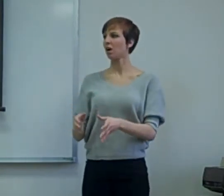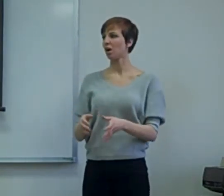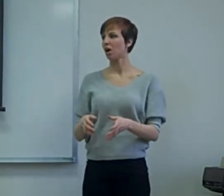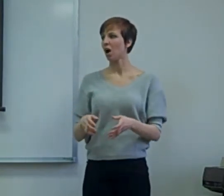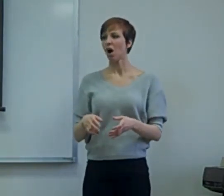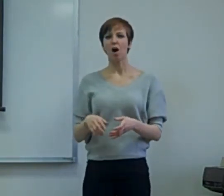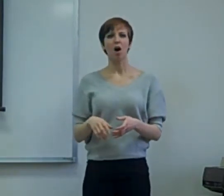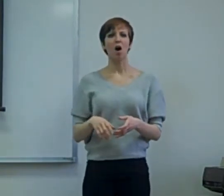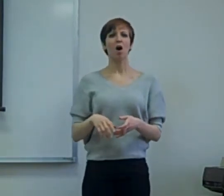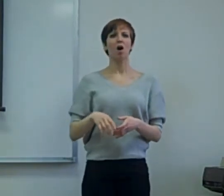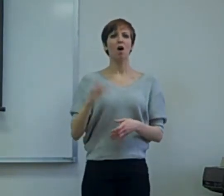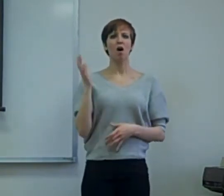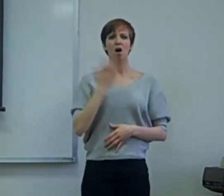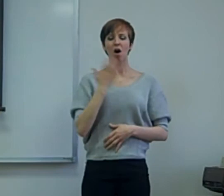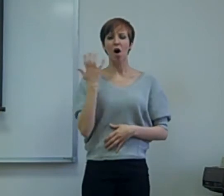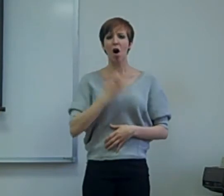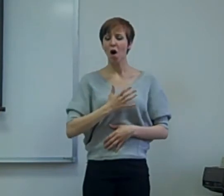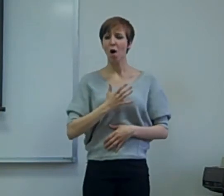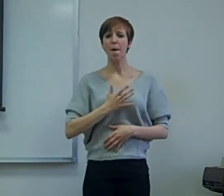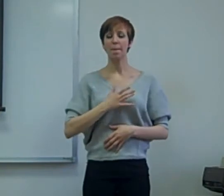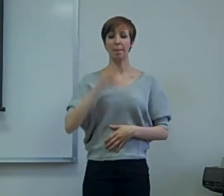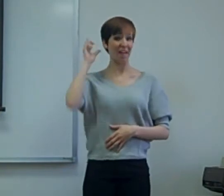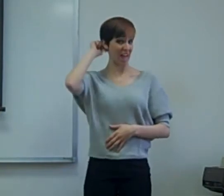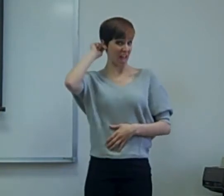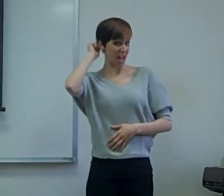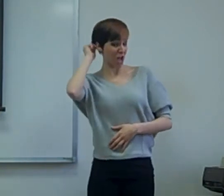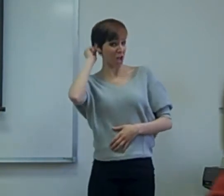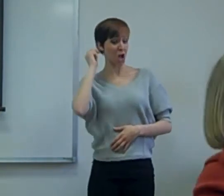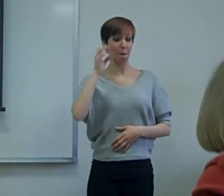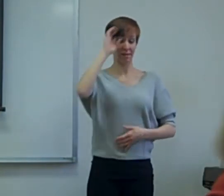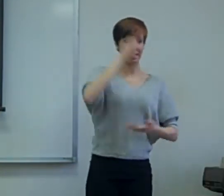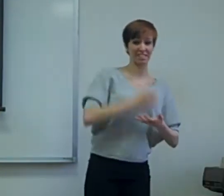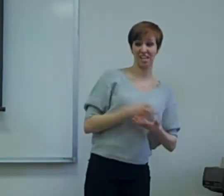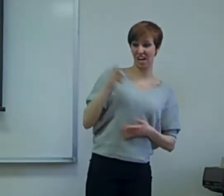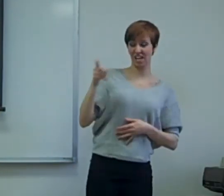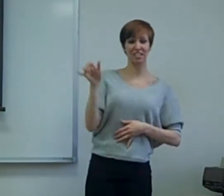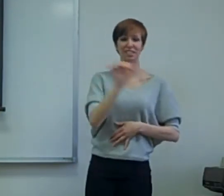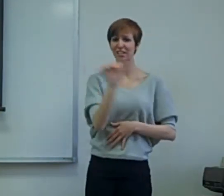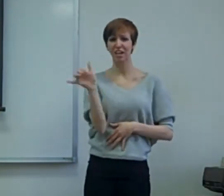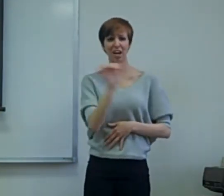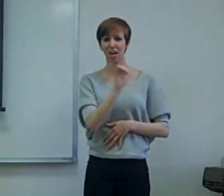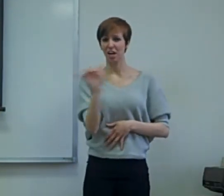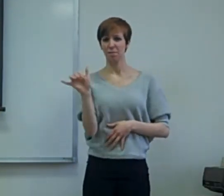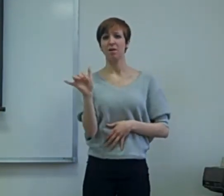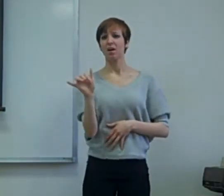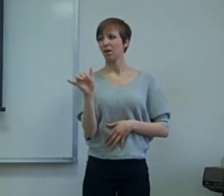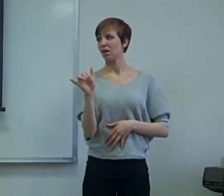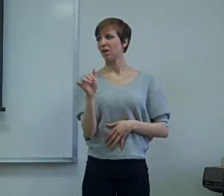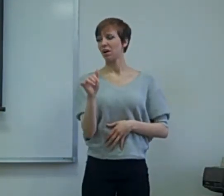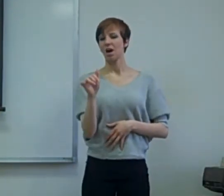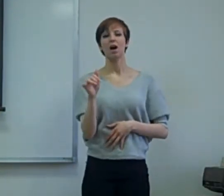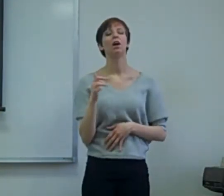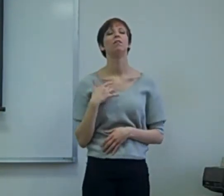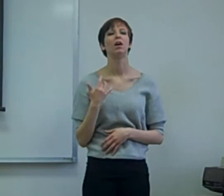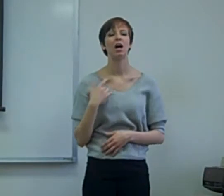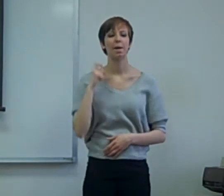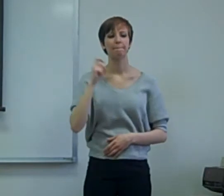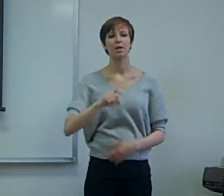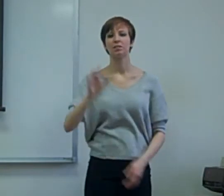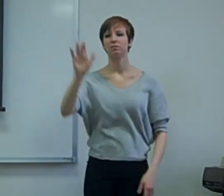has hair just like Greg's. And then I had this thing where I had to touch it. Okay? I just